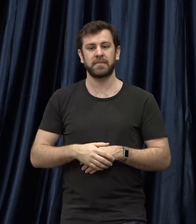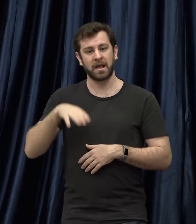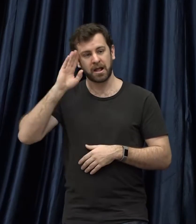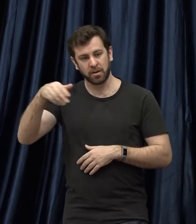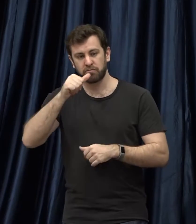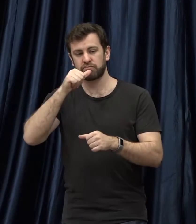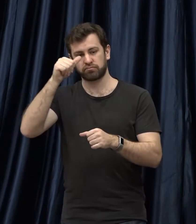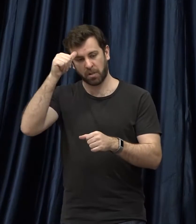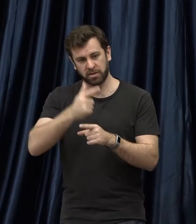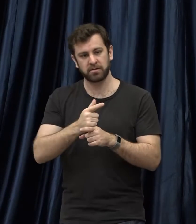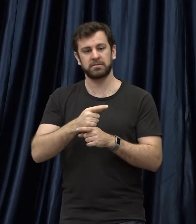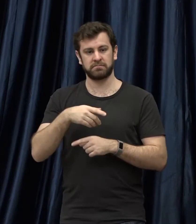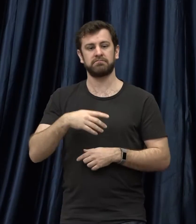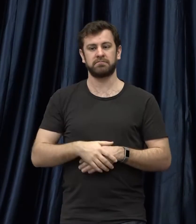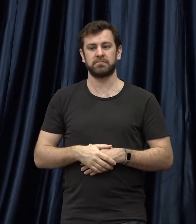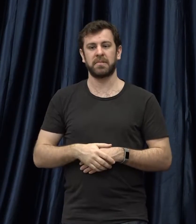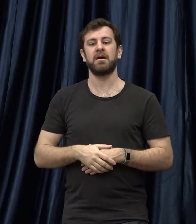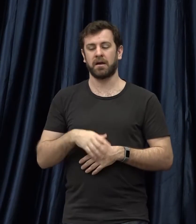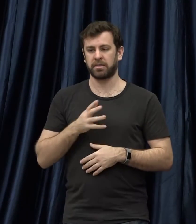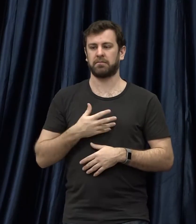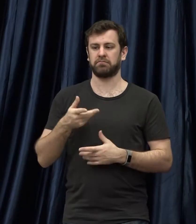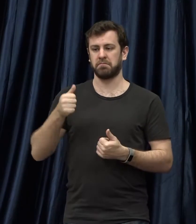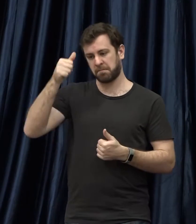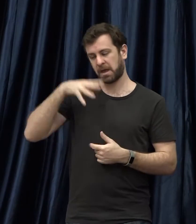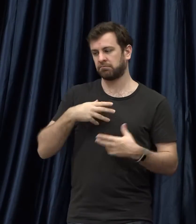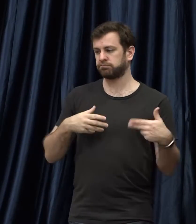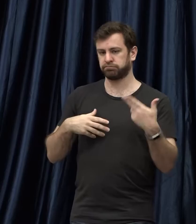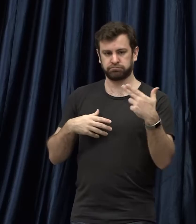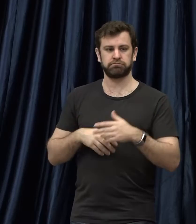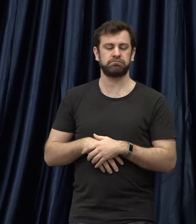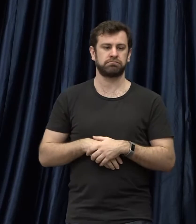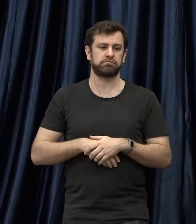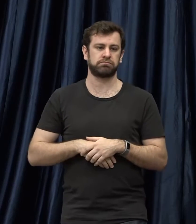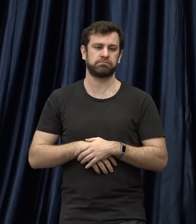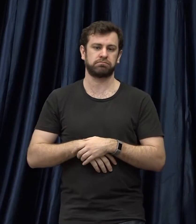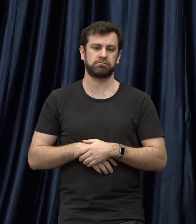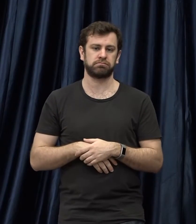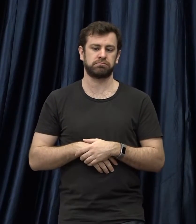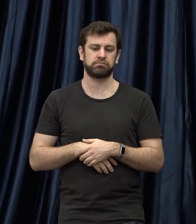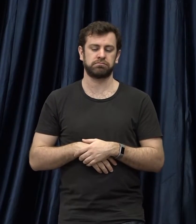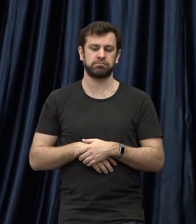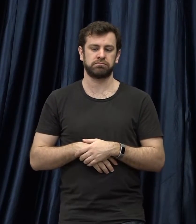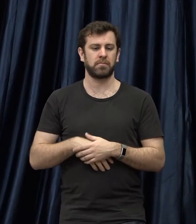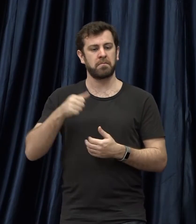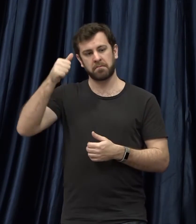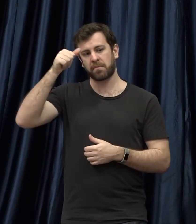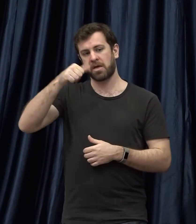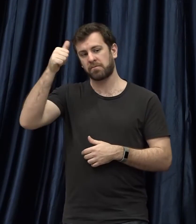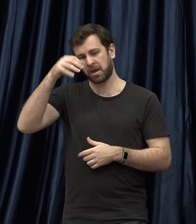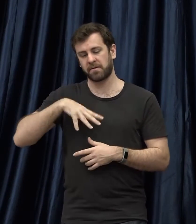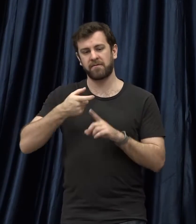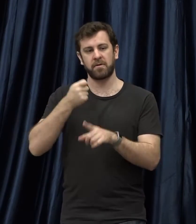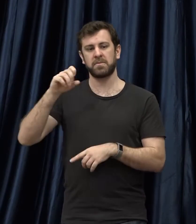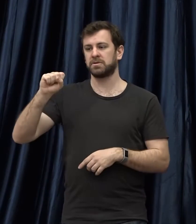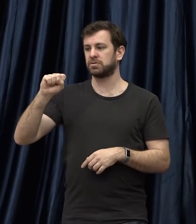brother." And then he was killed. Mu'ad Ibrahim of Somalia,